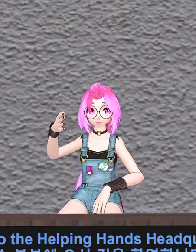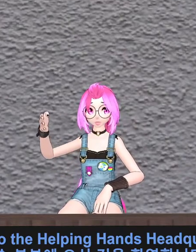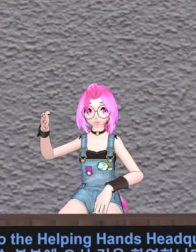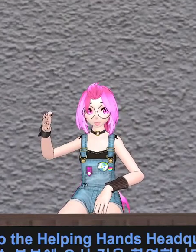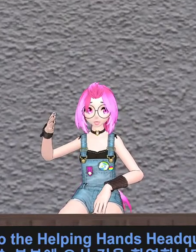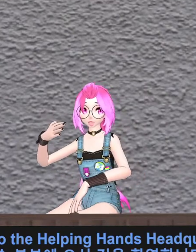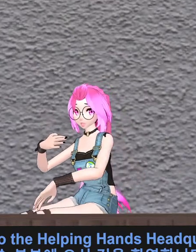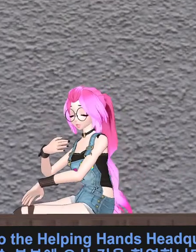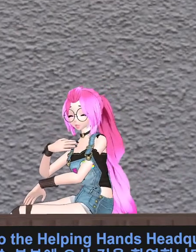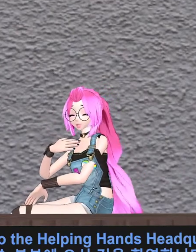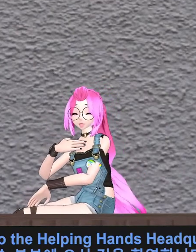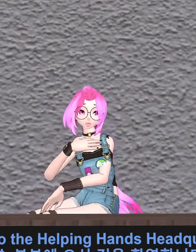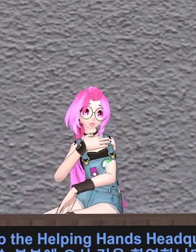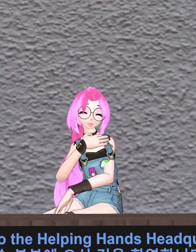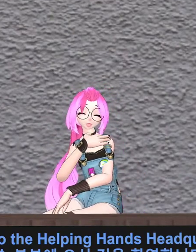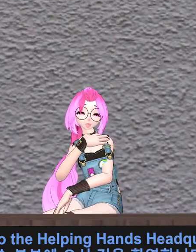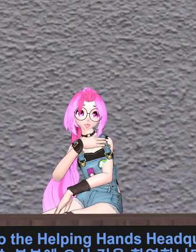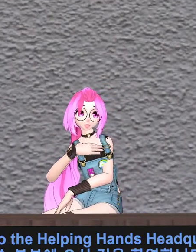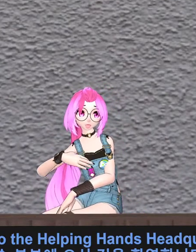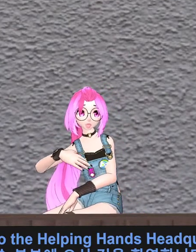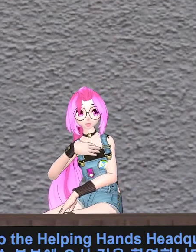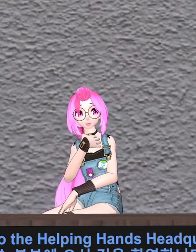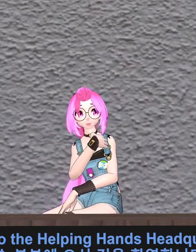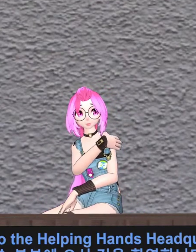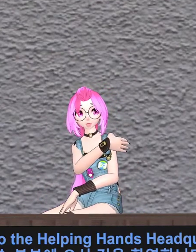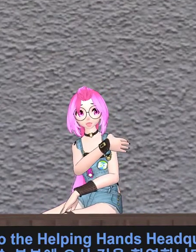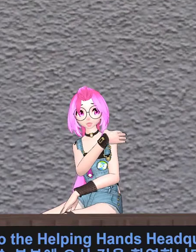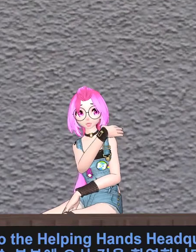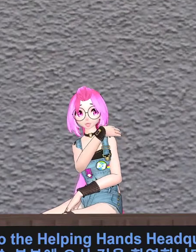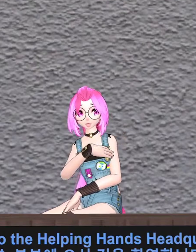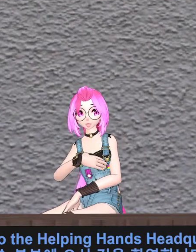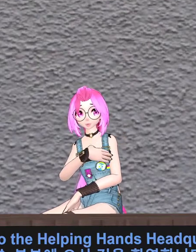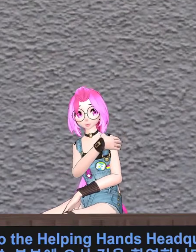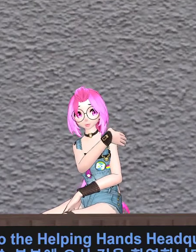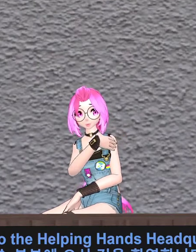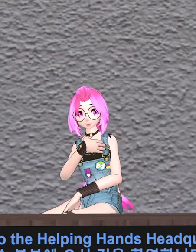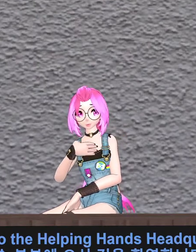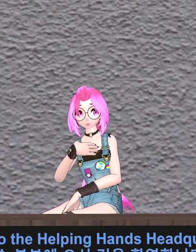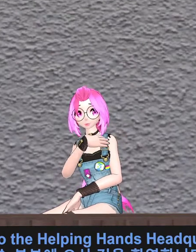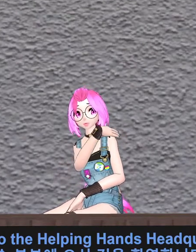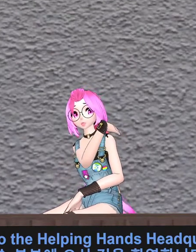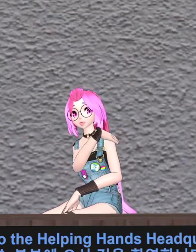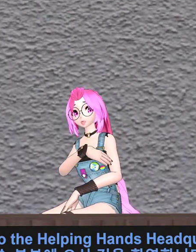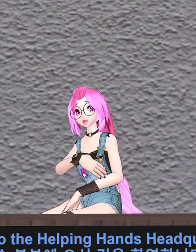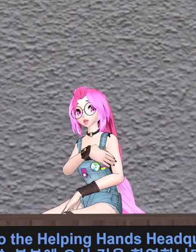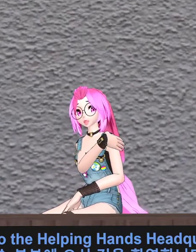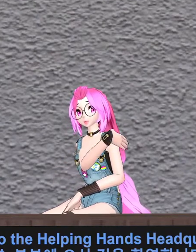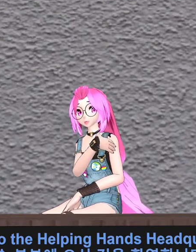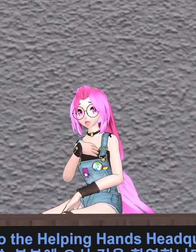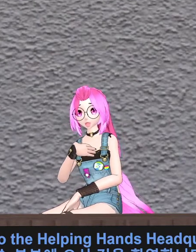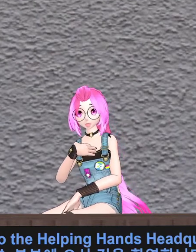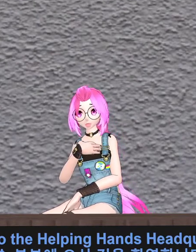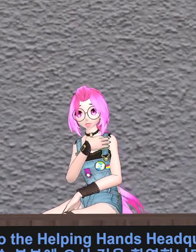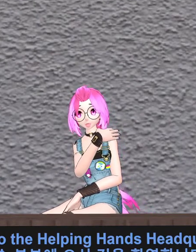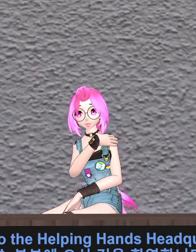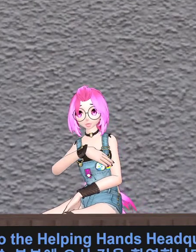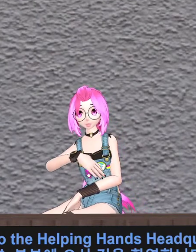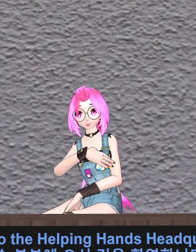down and then you're drawing another line, right? So then you do that on your shoulder. You're drawing plaid on your